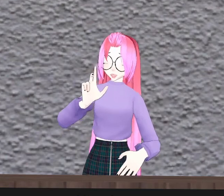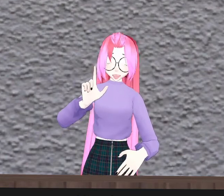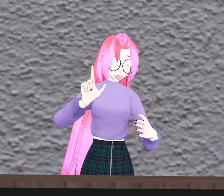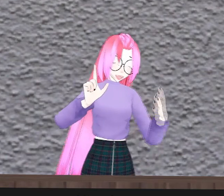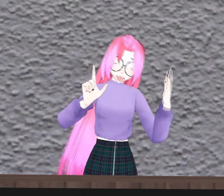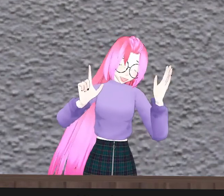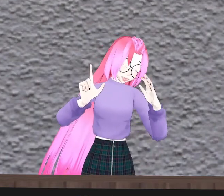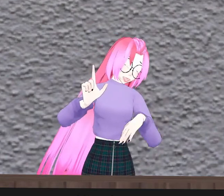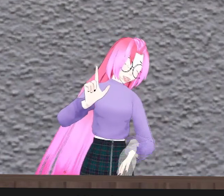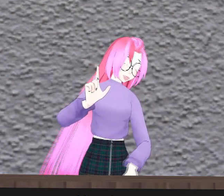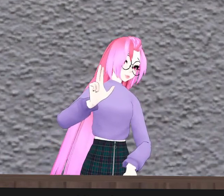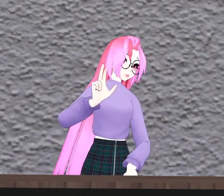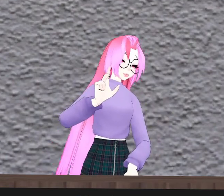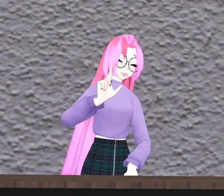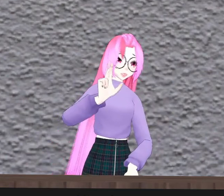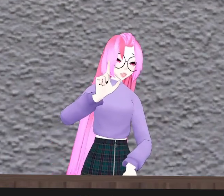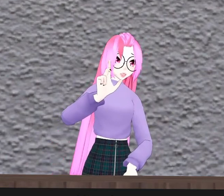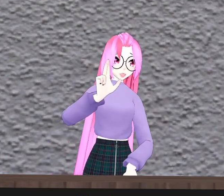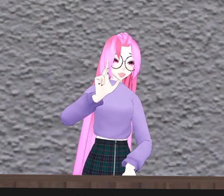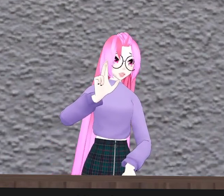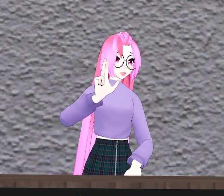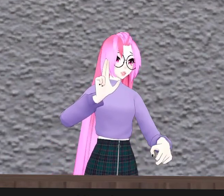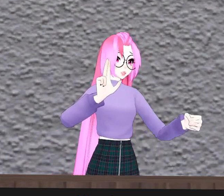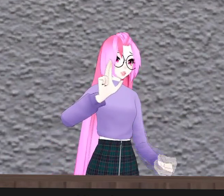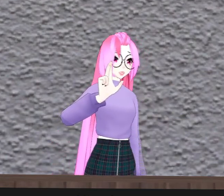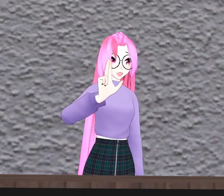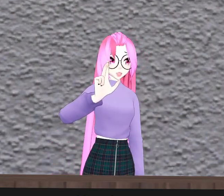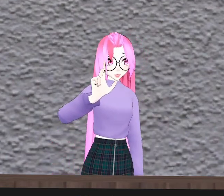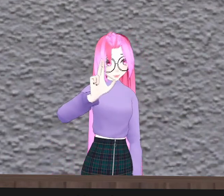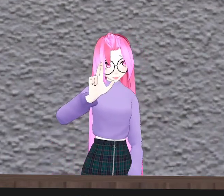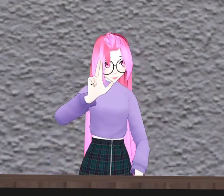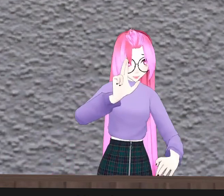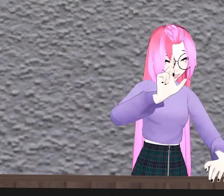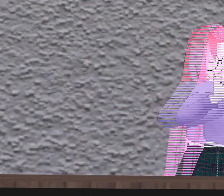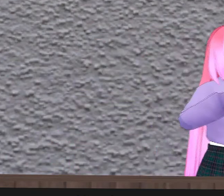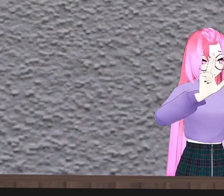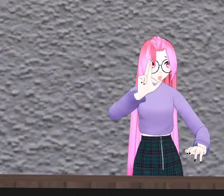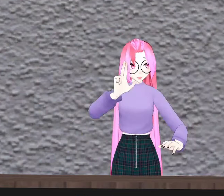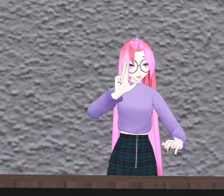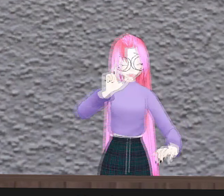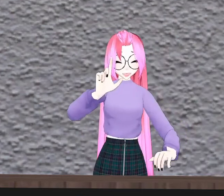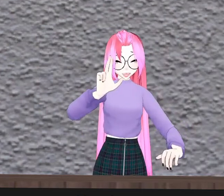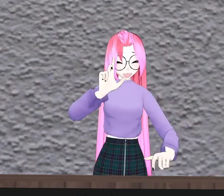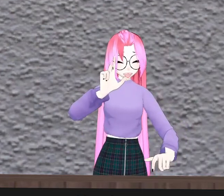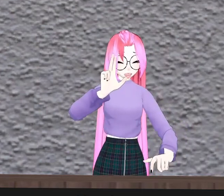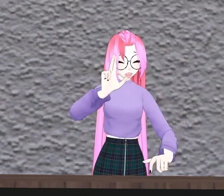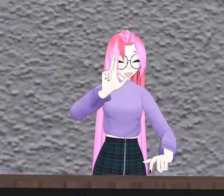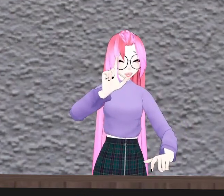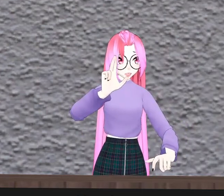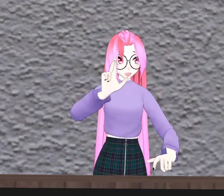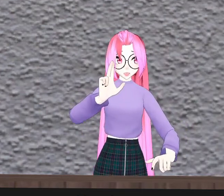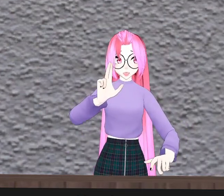23? Oh my god, so weird. See, there's even different variations of... Okay, so this is how